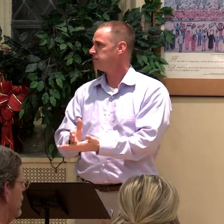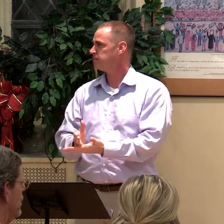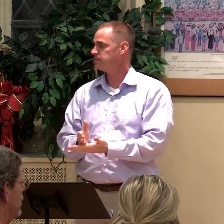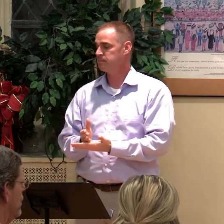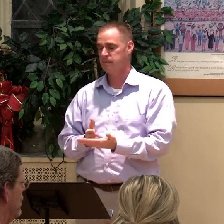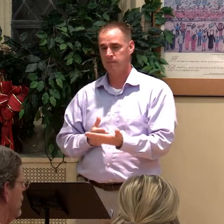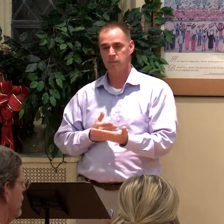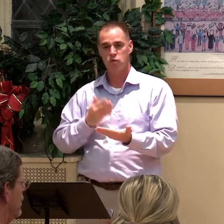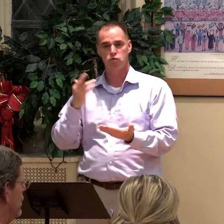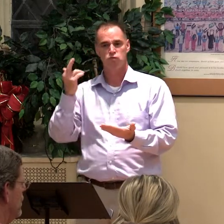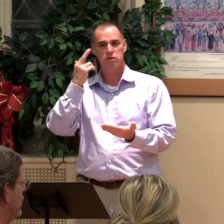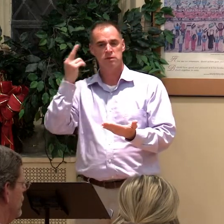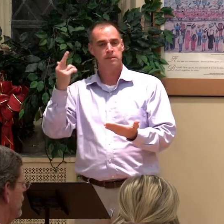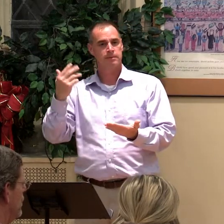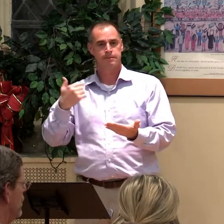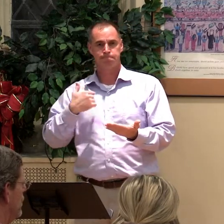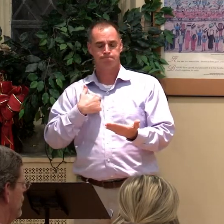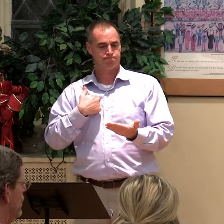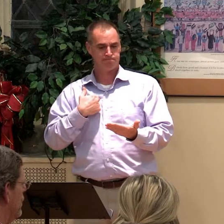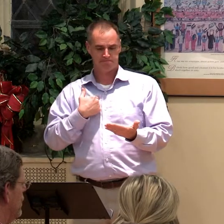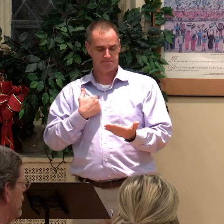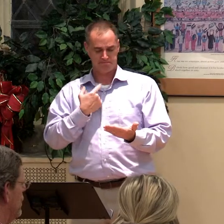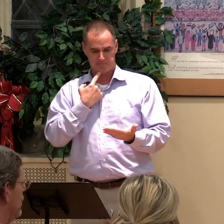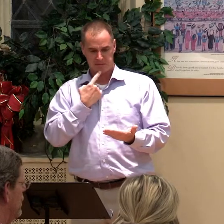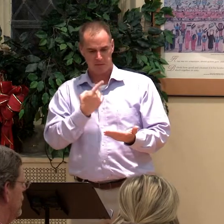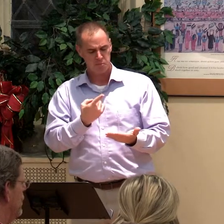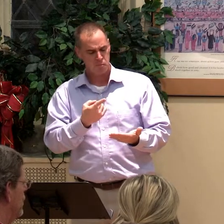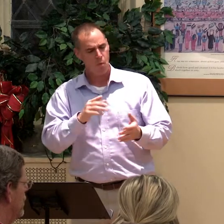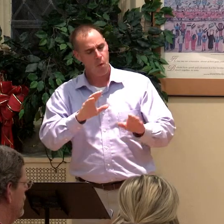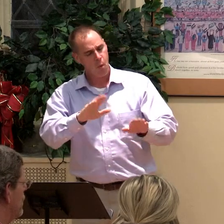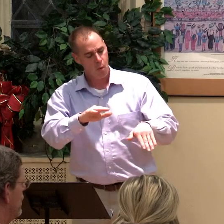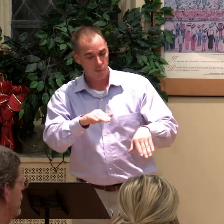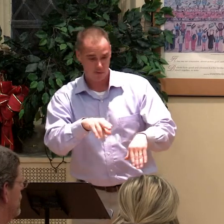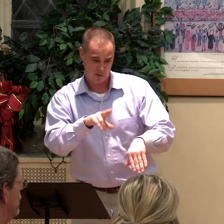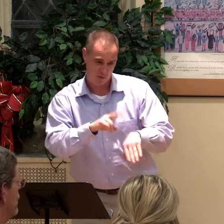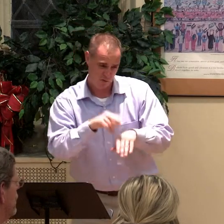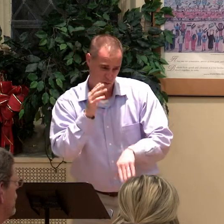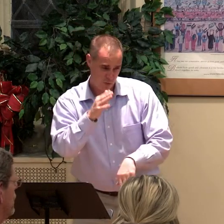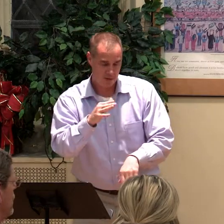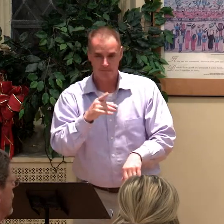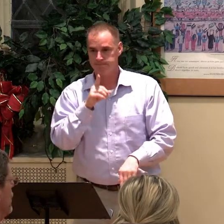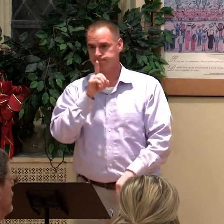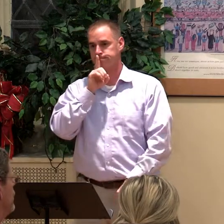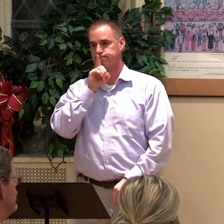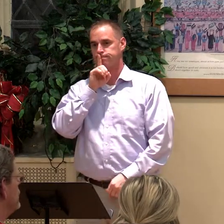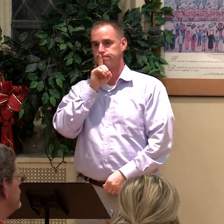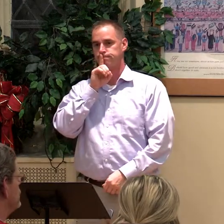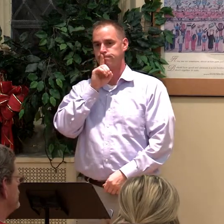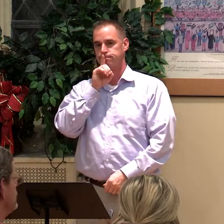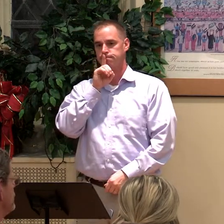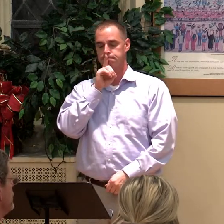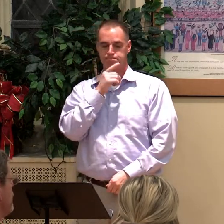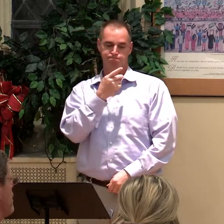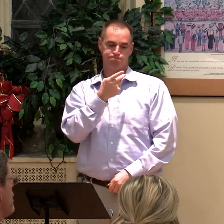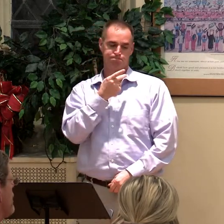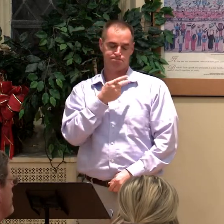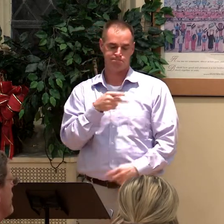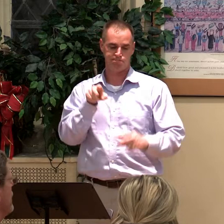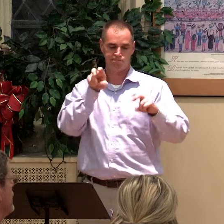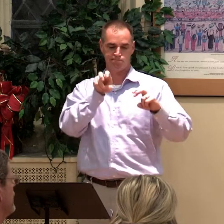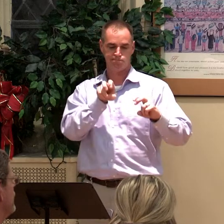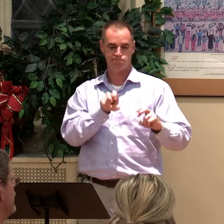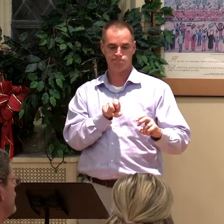And because I cannot say, oh, of course it will, we simply sit on these concrete